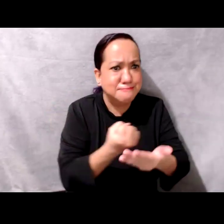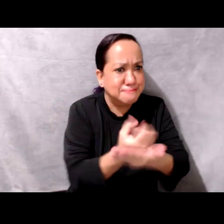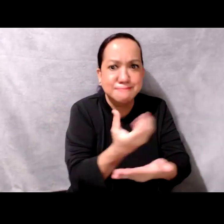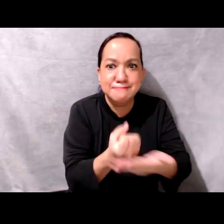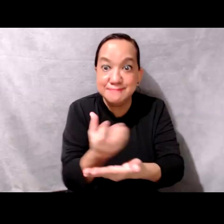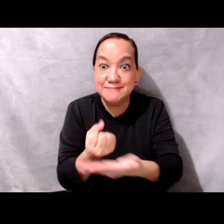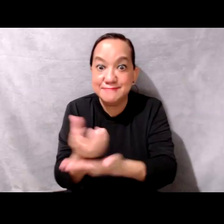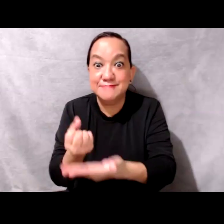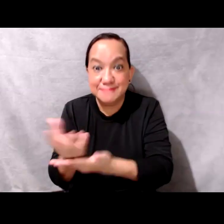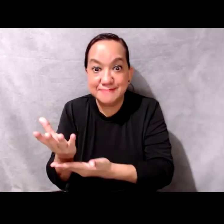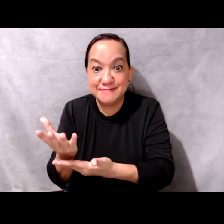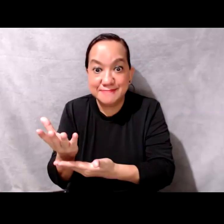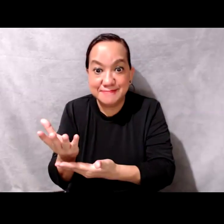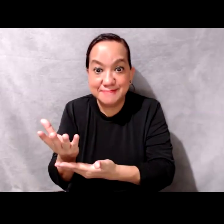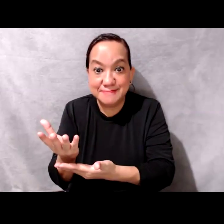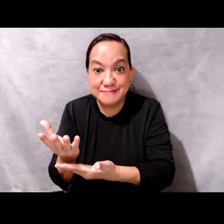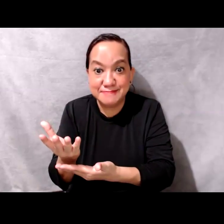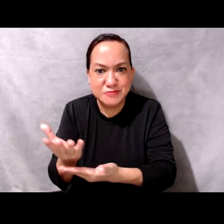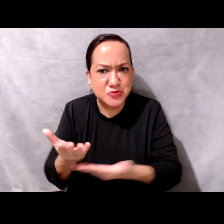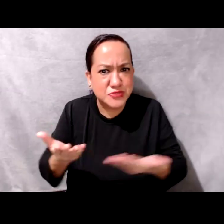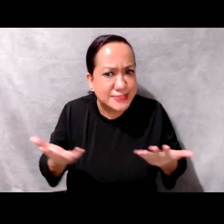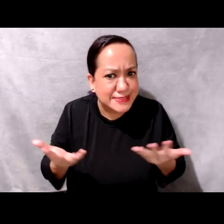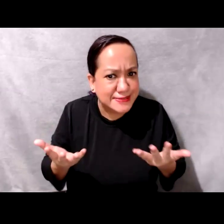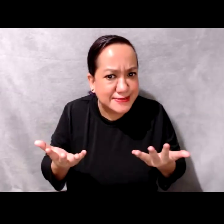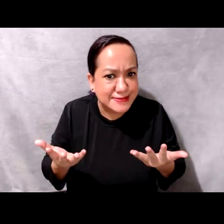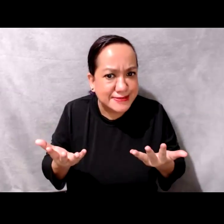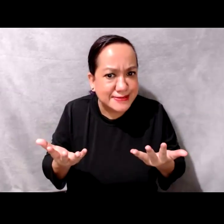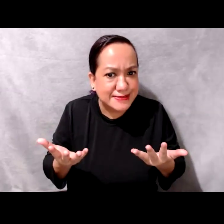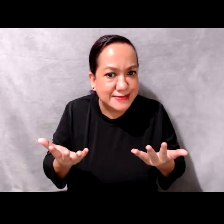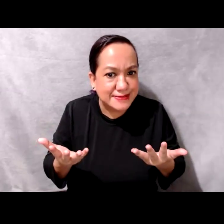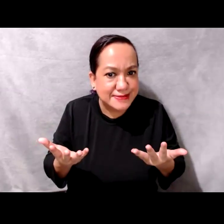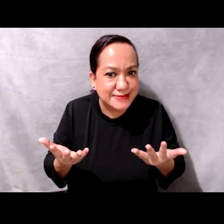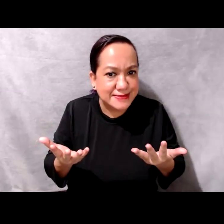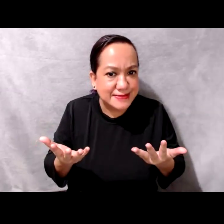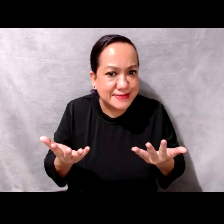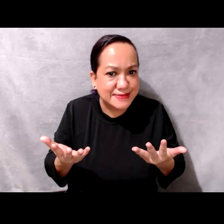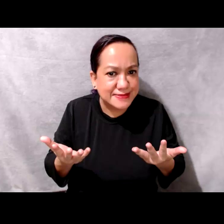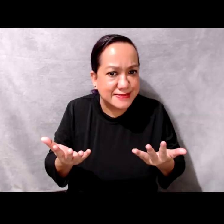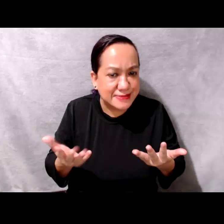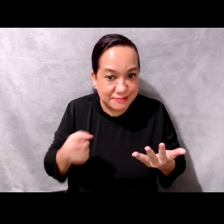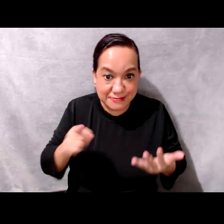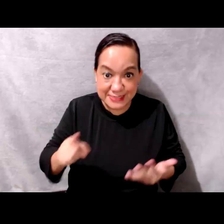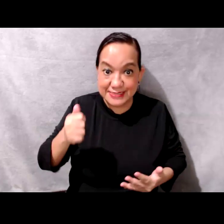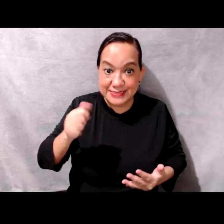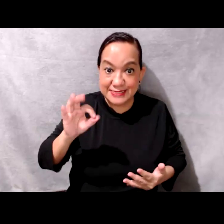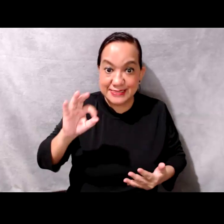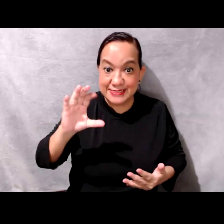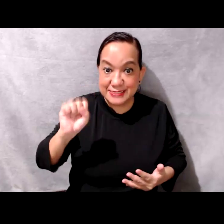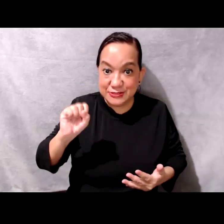another recommendation in the joint 29 joint civil society recommendations that we submitted, which is